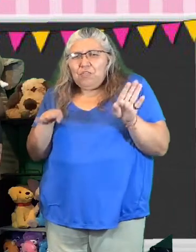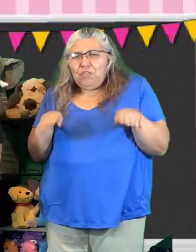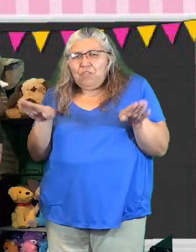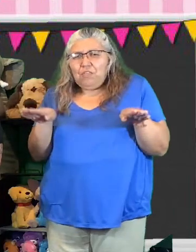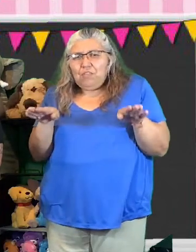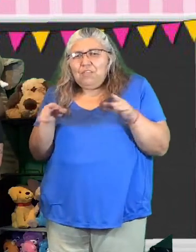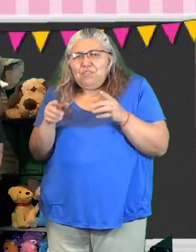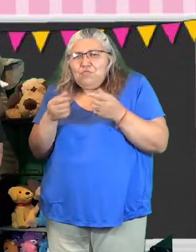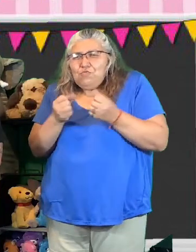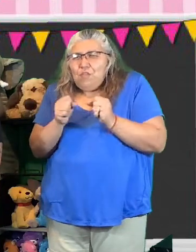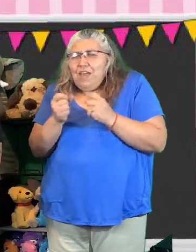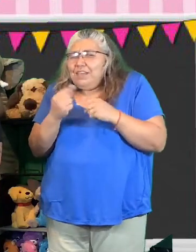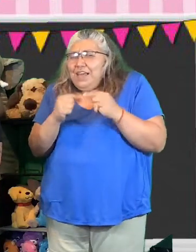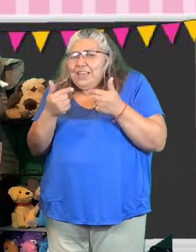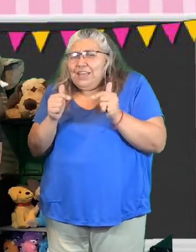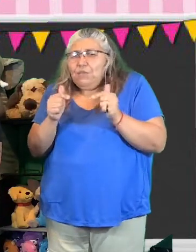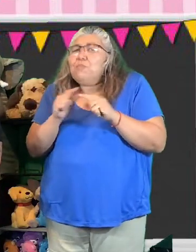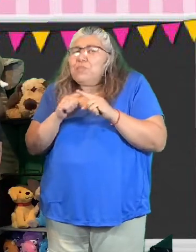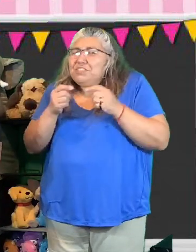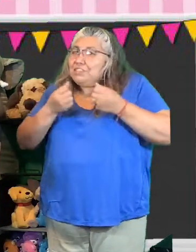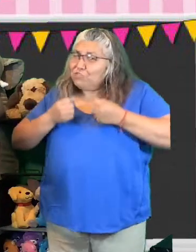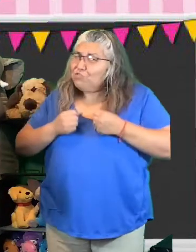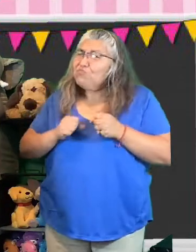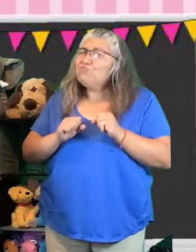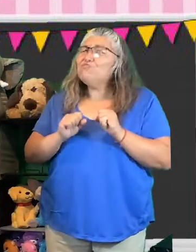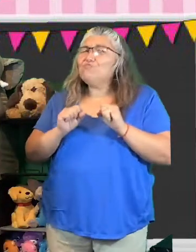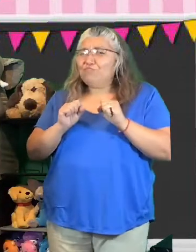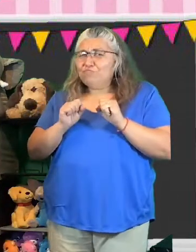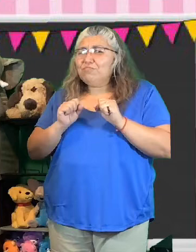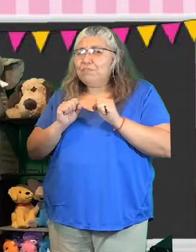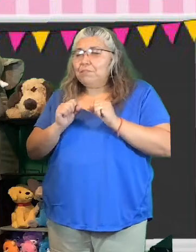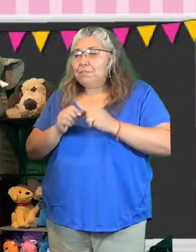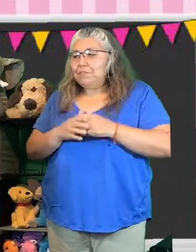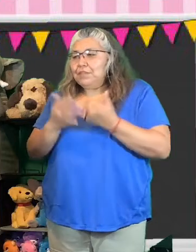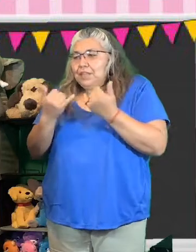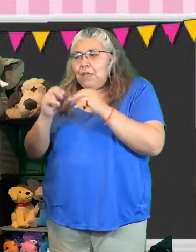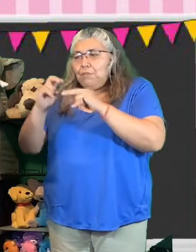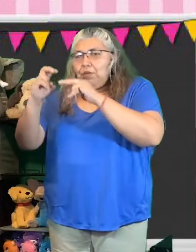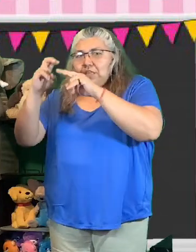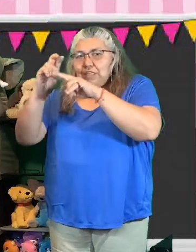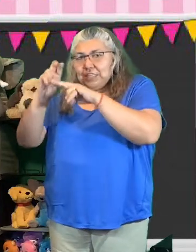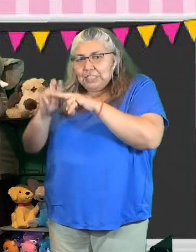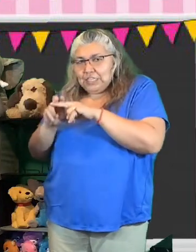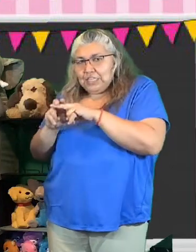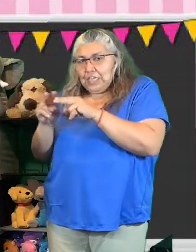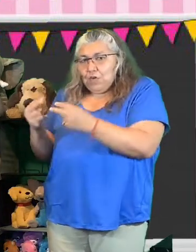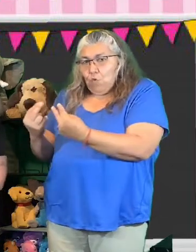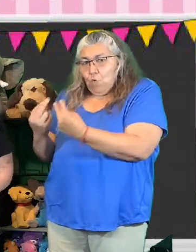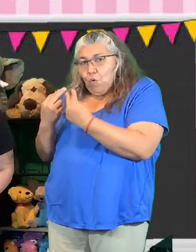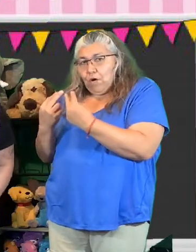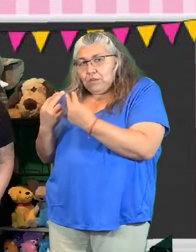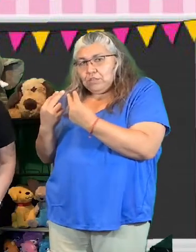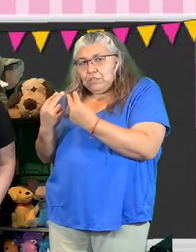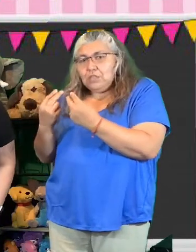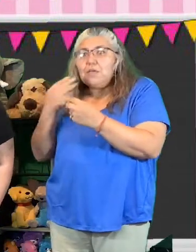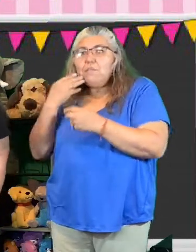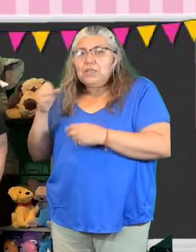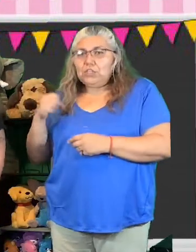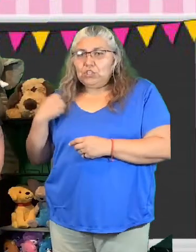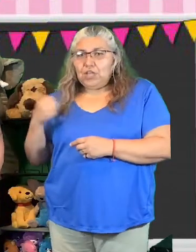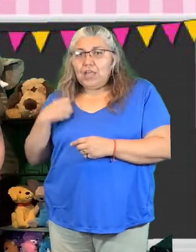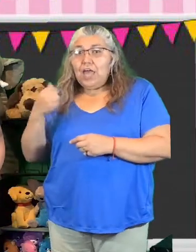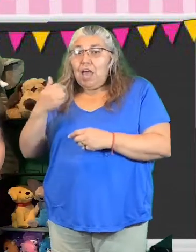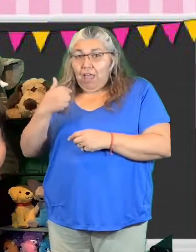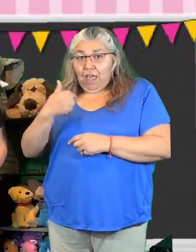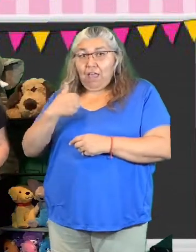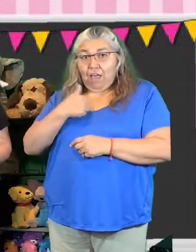try sign language but she sure tries doesn't she? Alright I'm gonna have her sit and watch so she can see Miss Shelley right there and